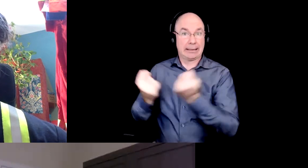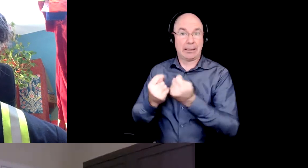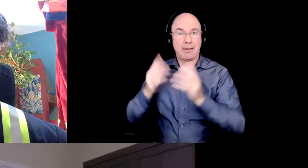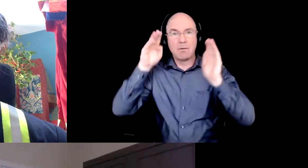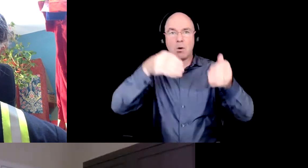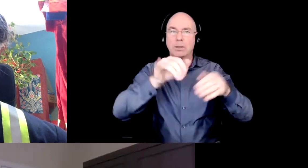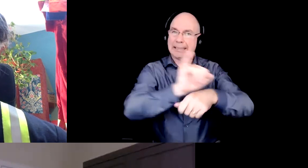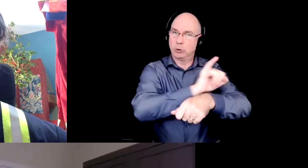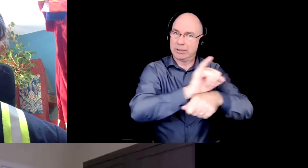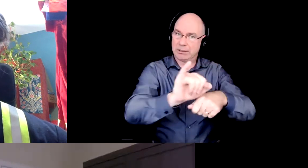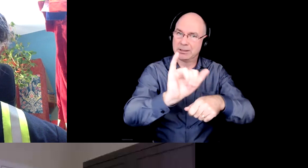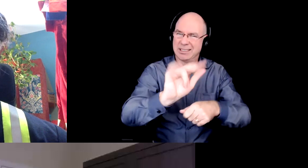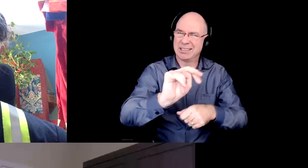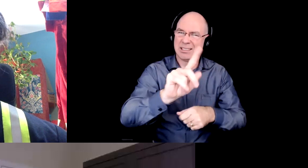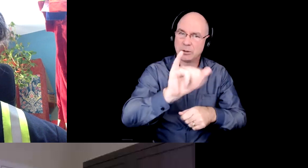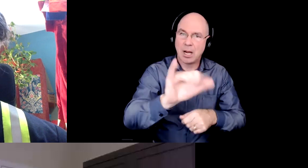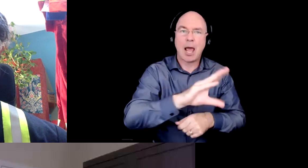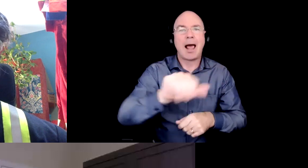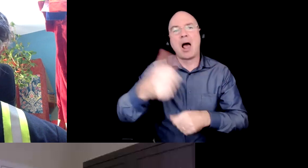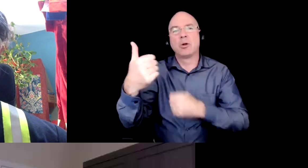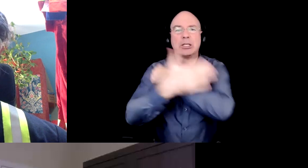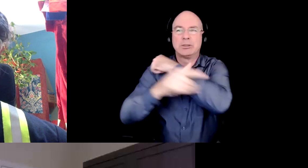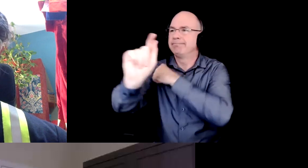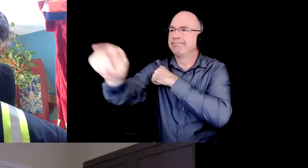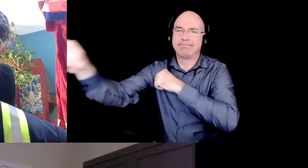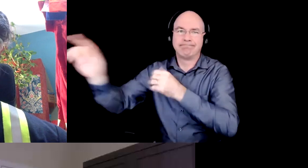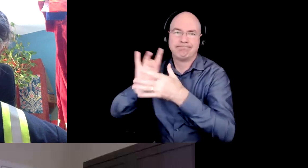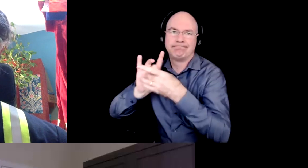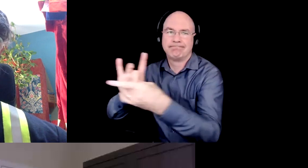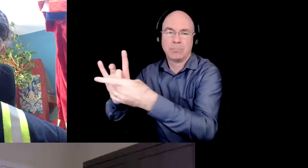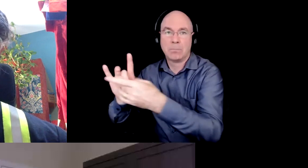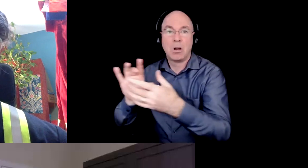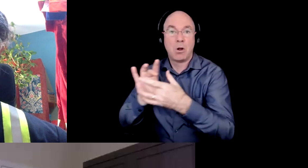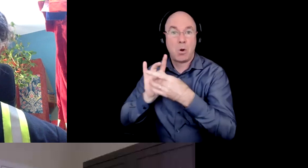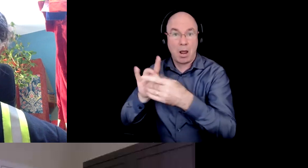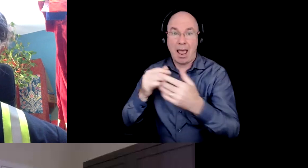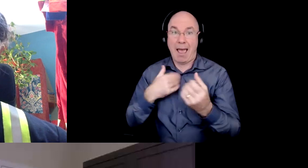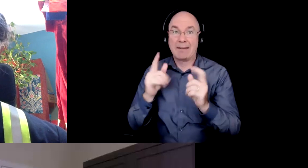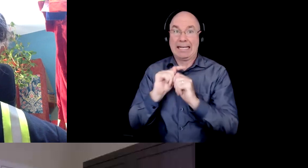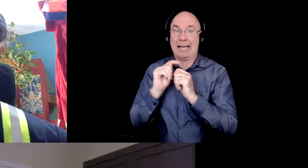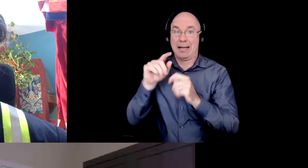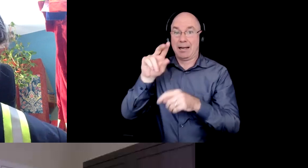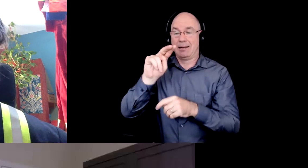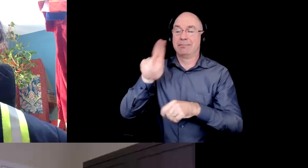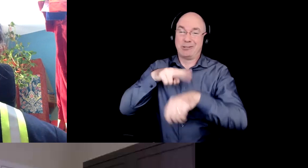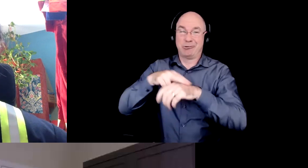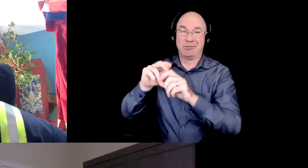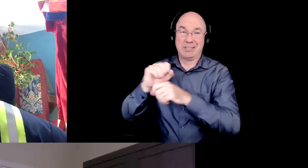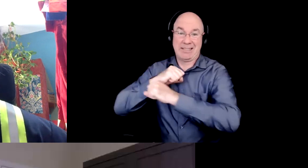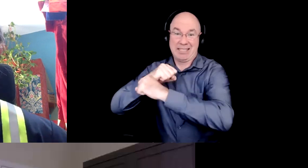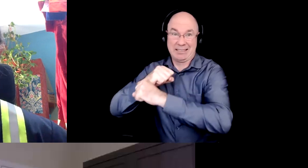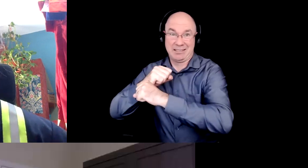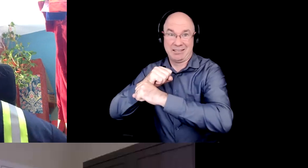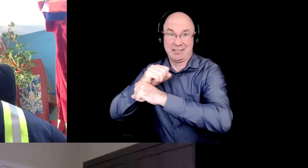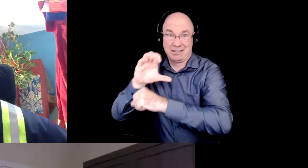industry and how we connect with other nations as well. We work really closely with teams right across the Department of National Defense. So